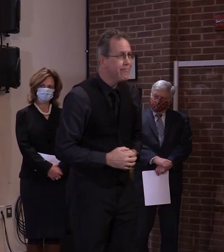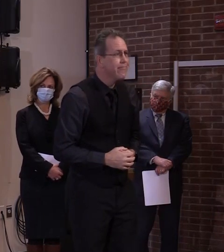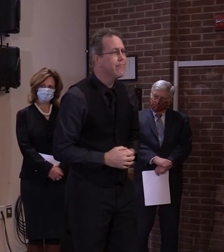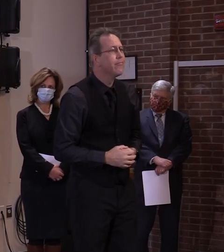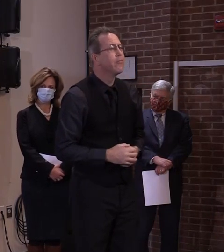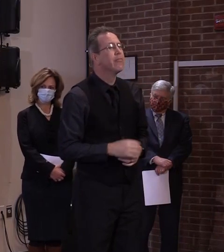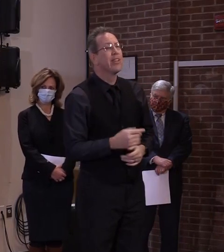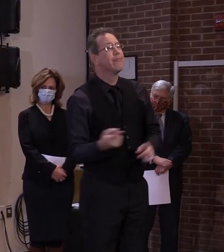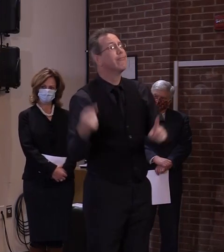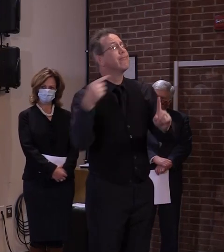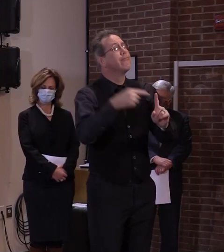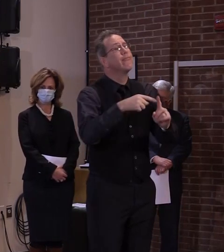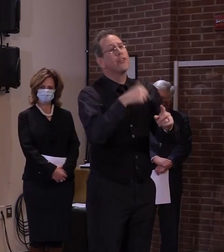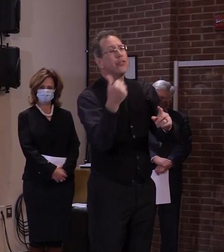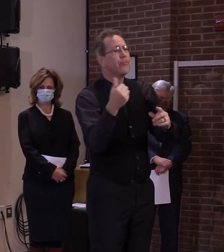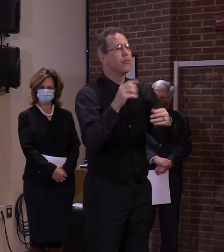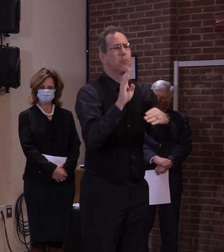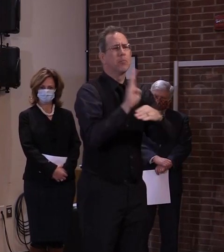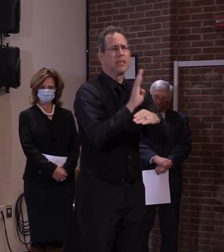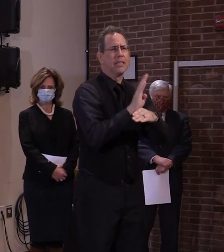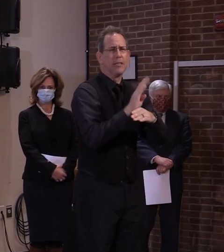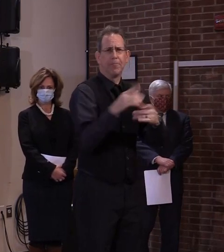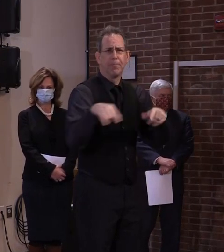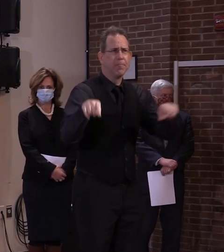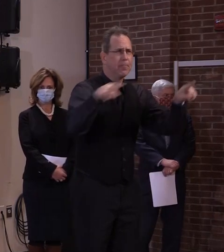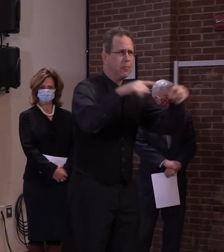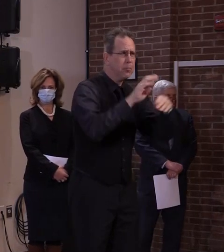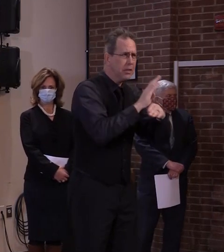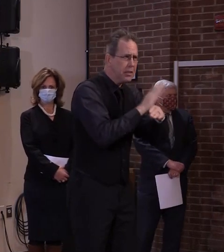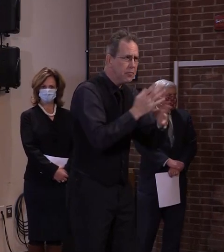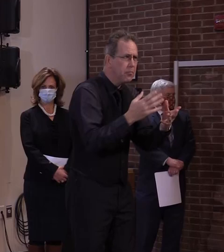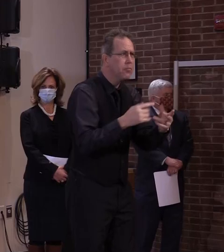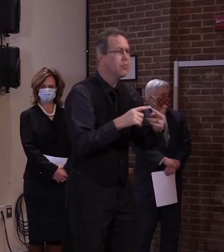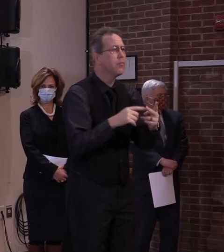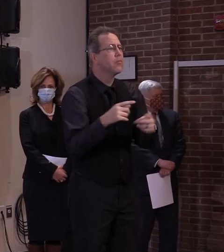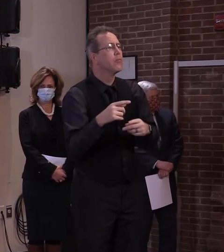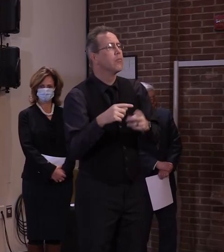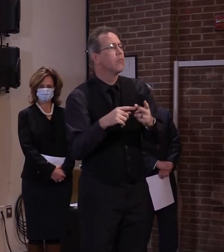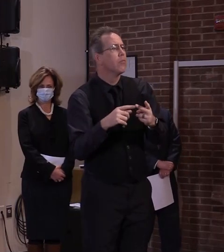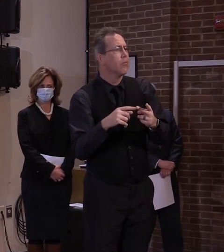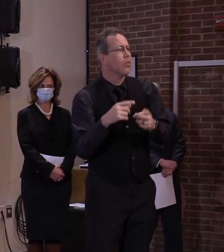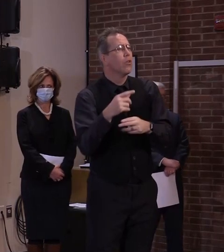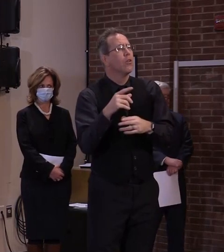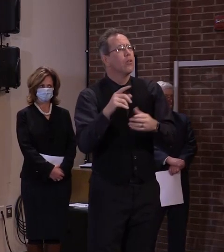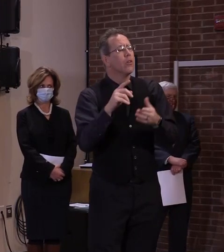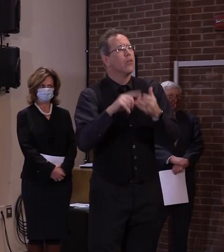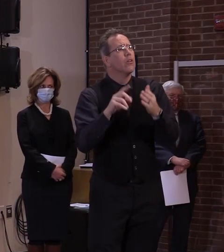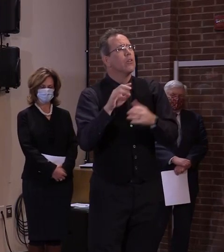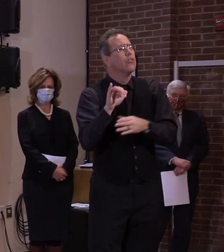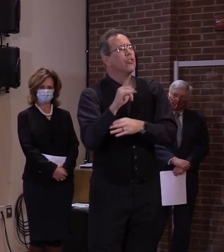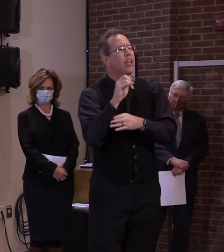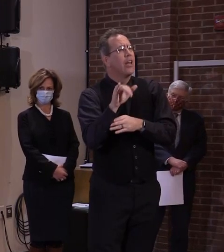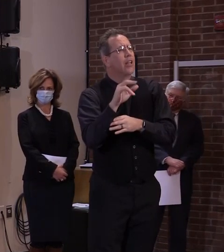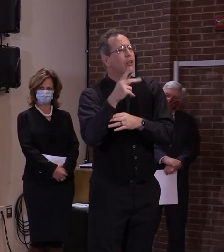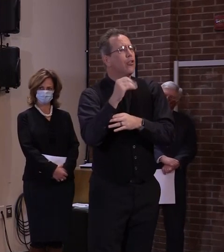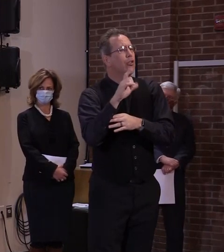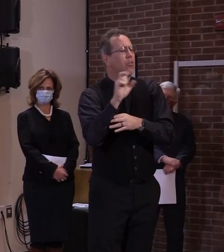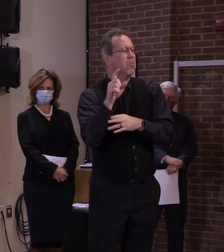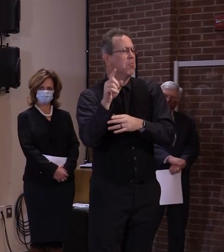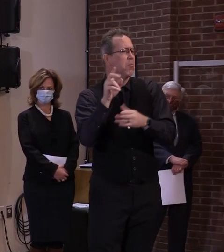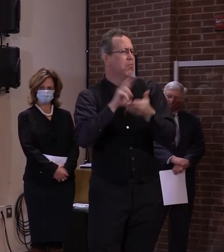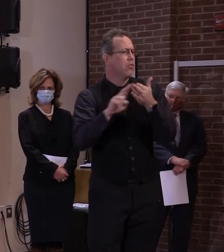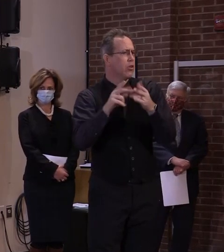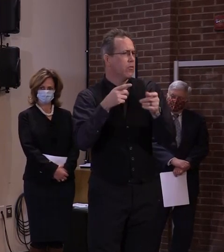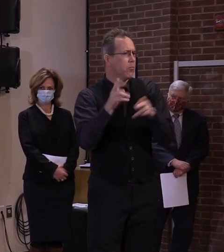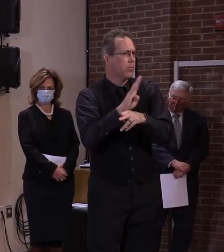at my direction, Secretary Curley issued guidance to the business community on how they can add layers of protection in the face of